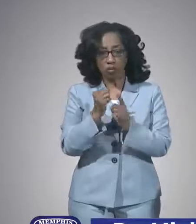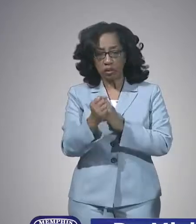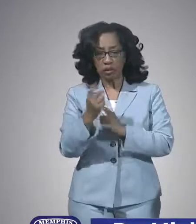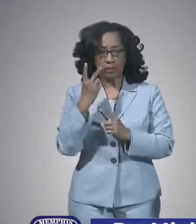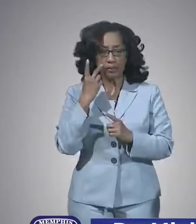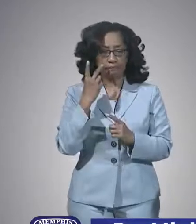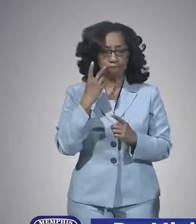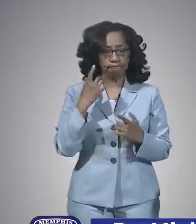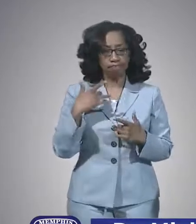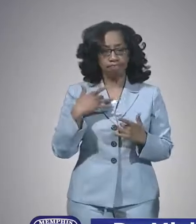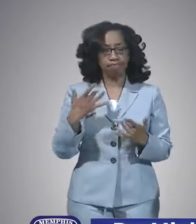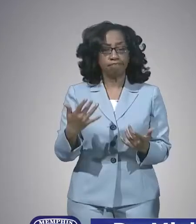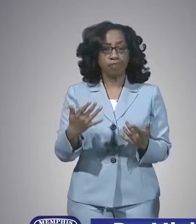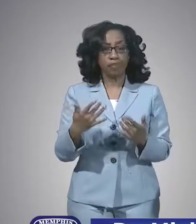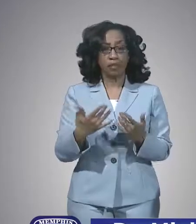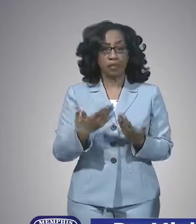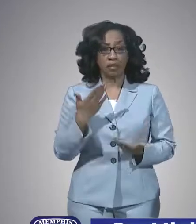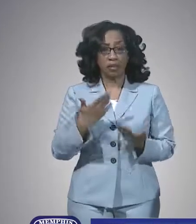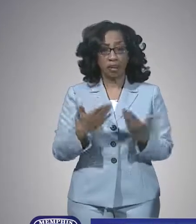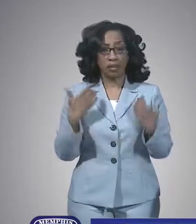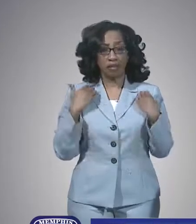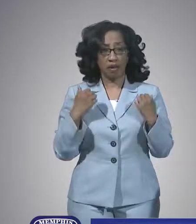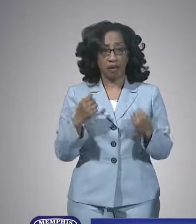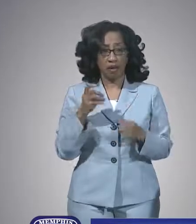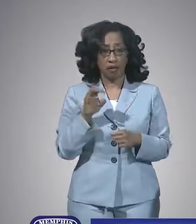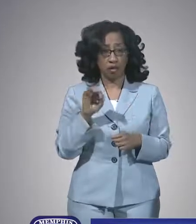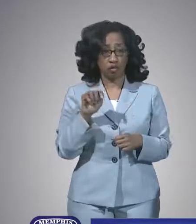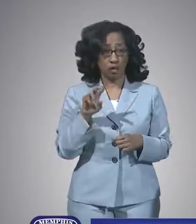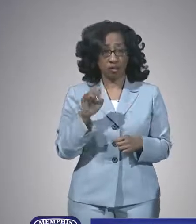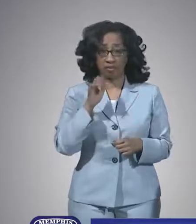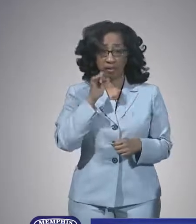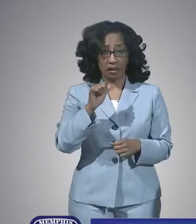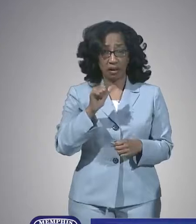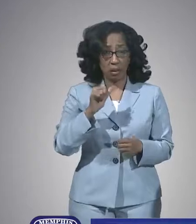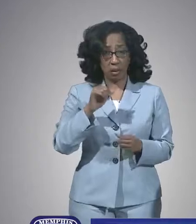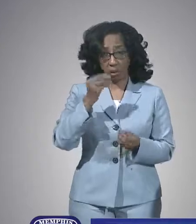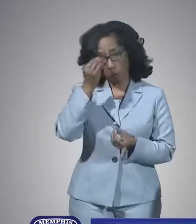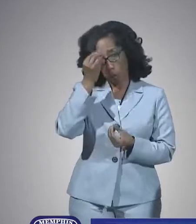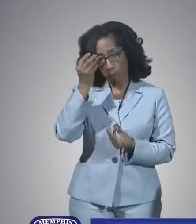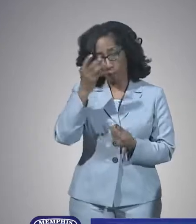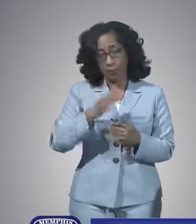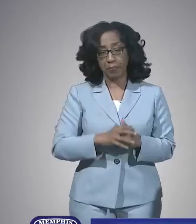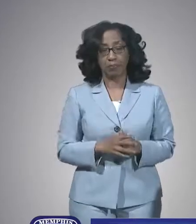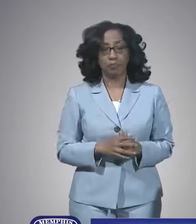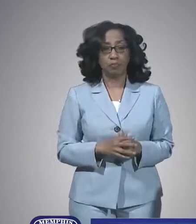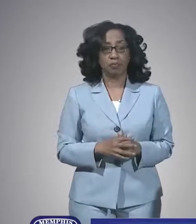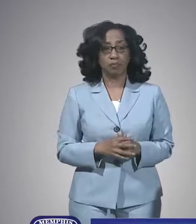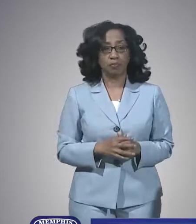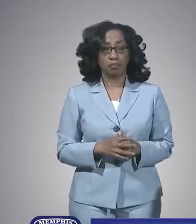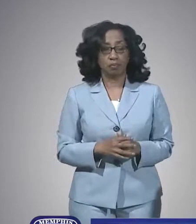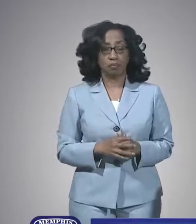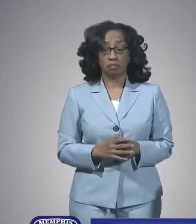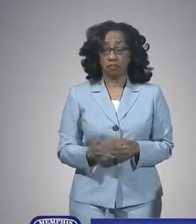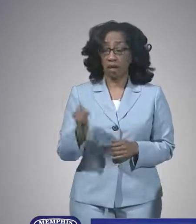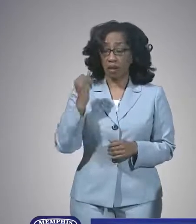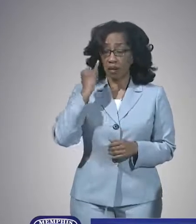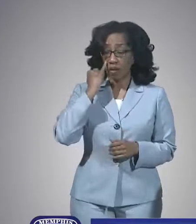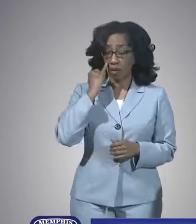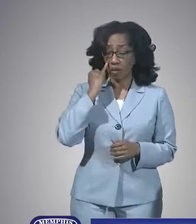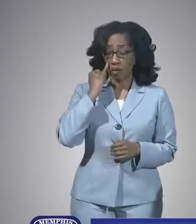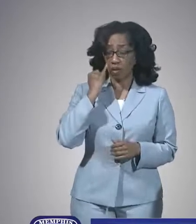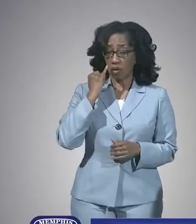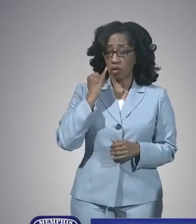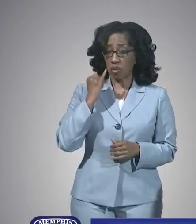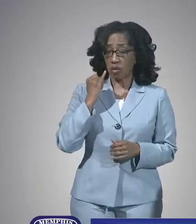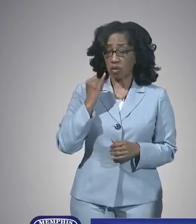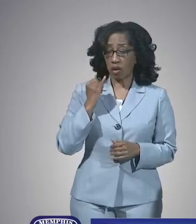health directive may not be complied with. Are there any measures you can take to make sure that those